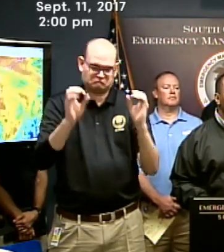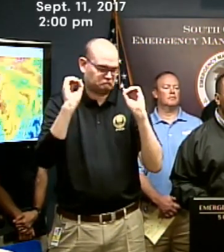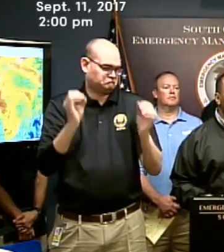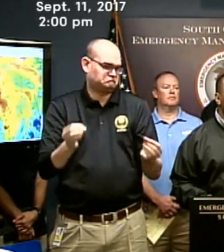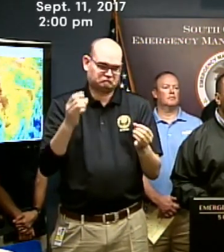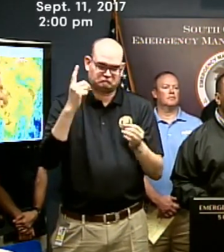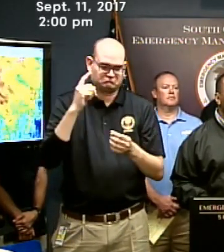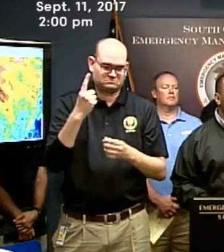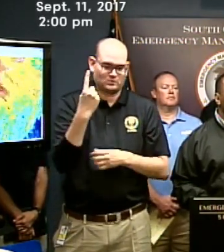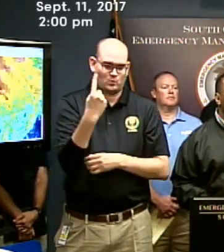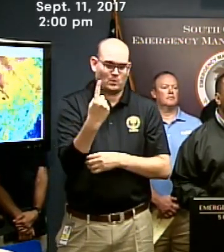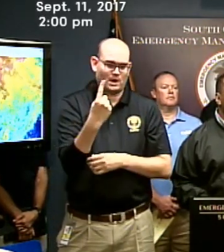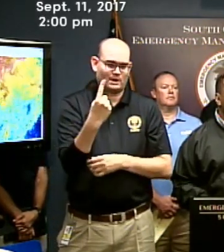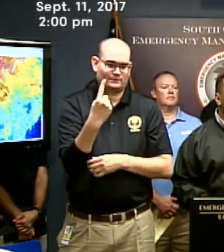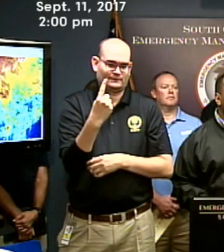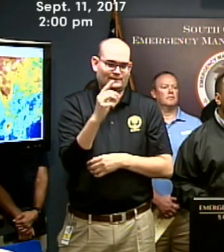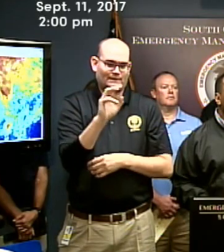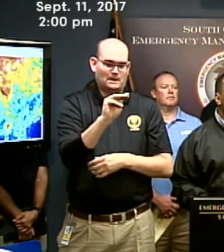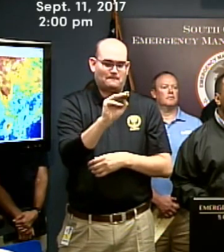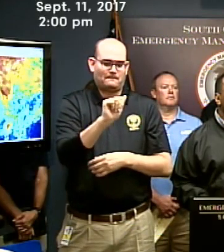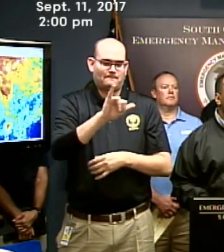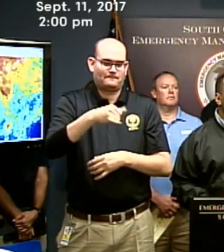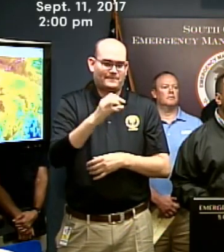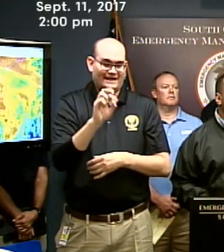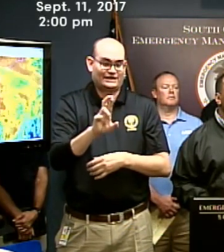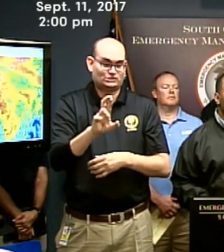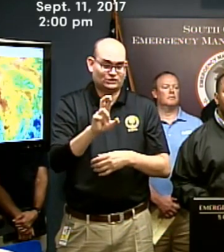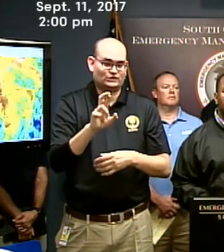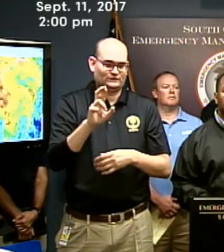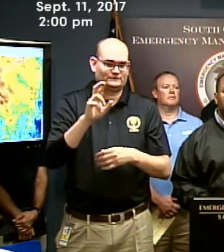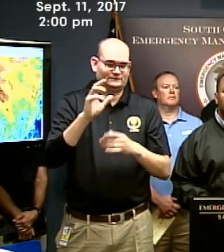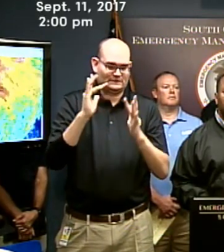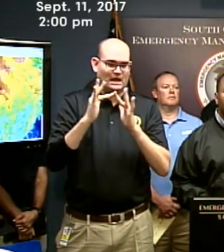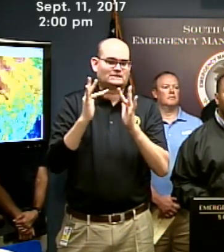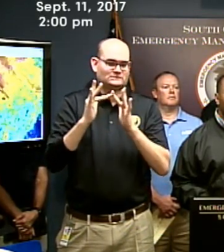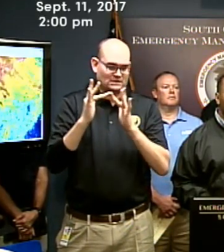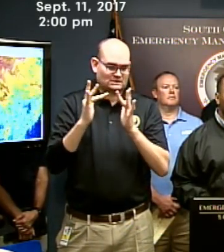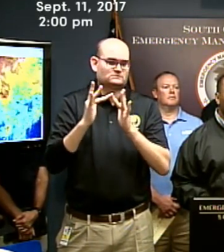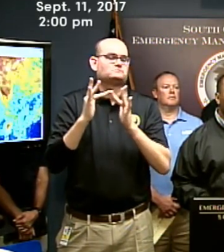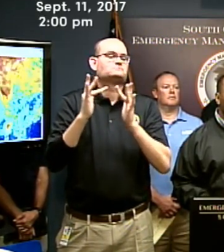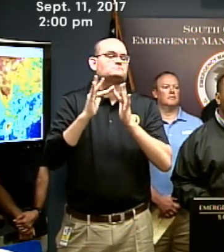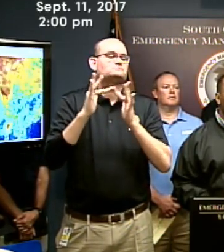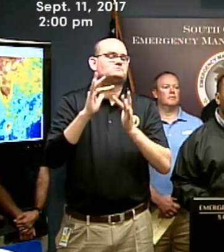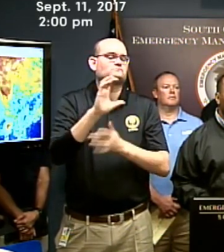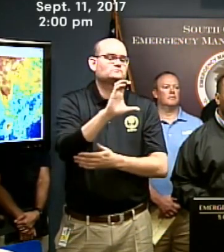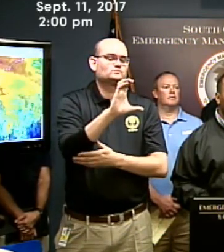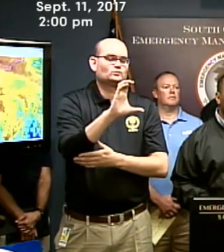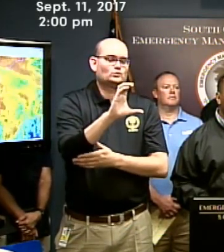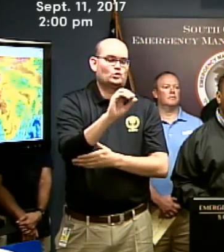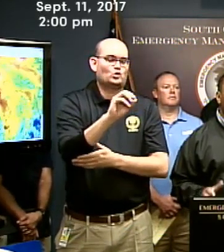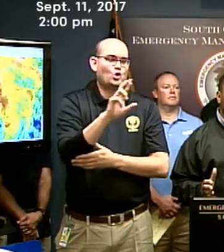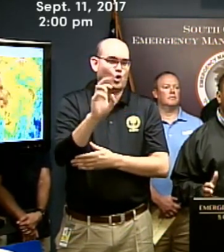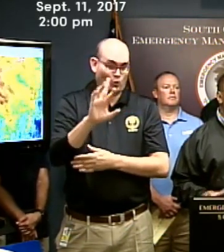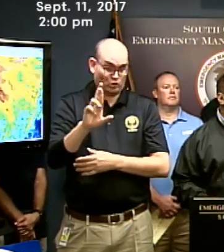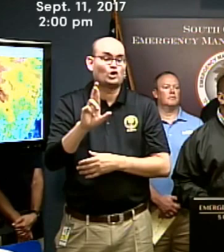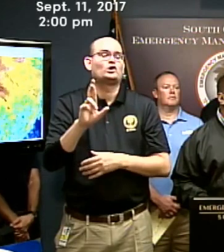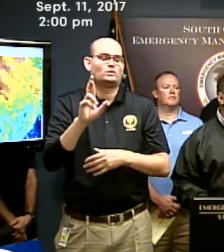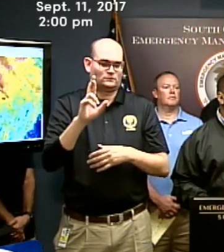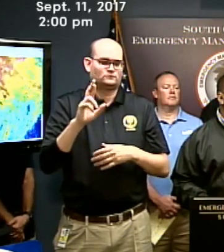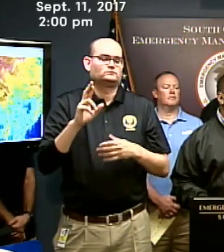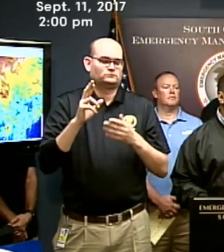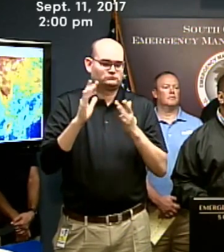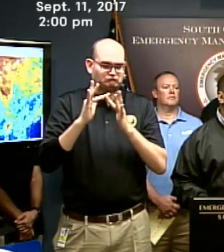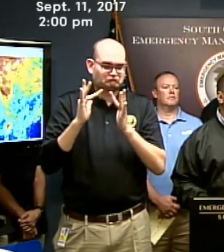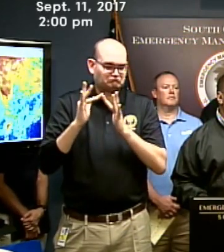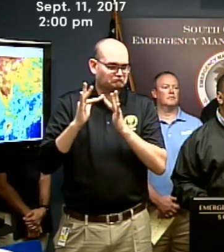Majors, and his role is to contact the coroners. We've been in contact with the coroners, and as hopefully we won't have